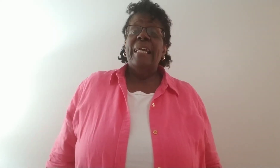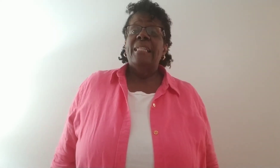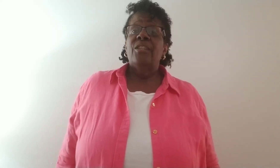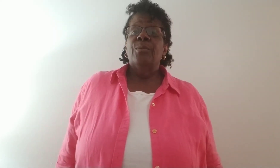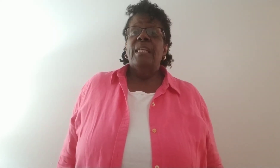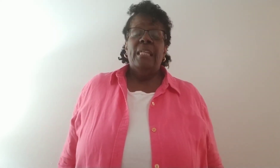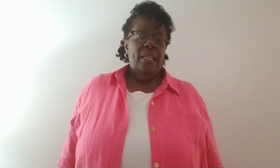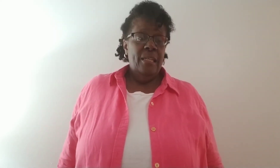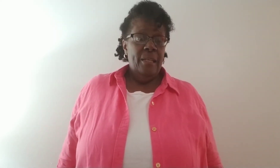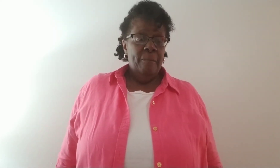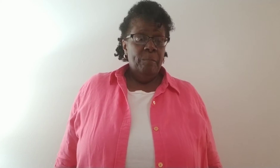283,